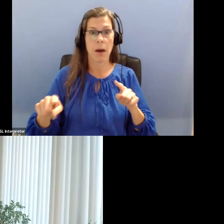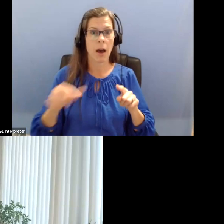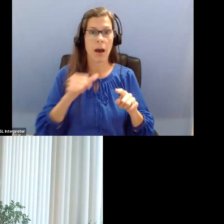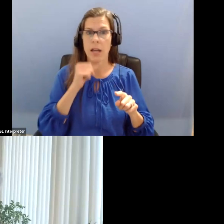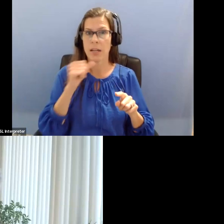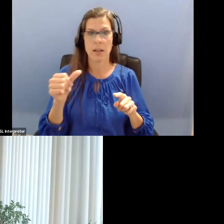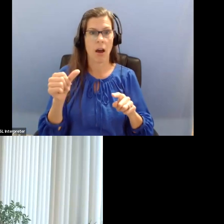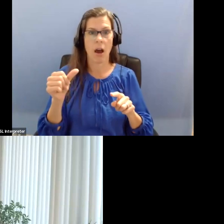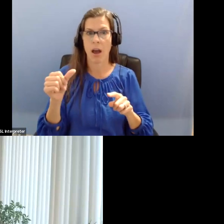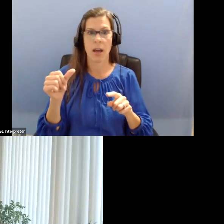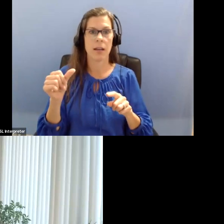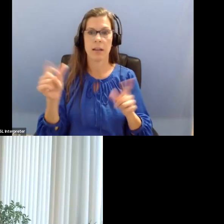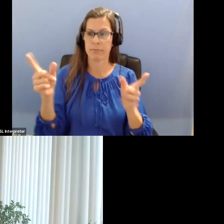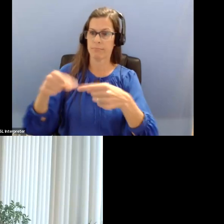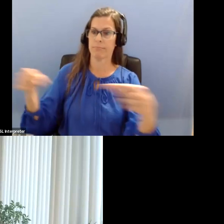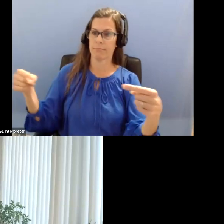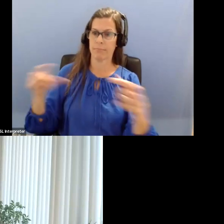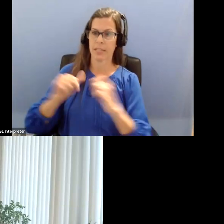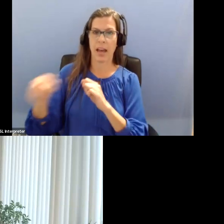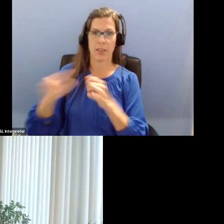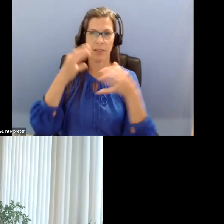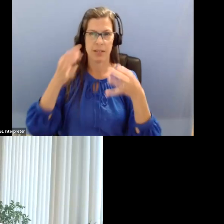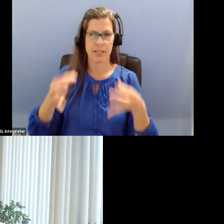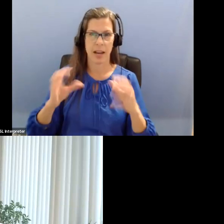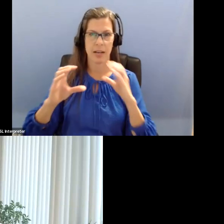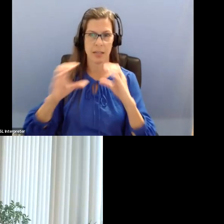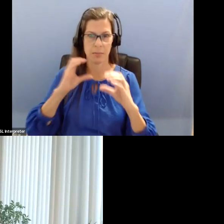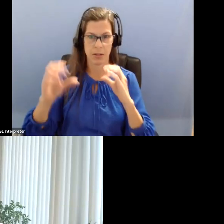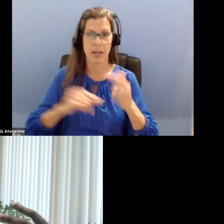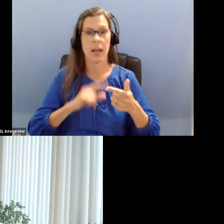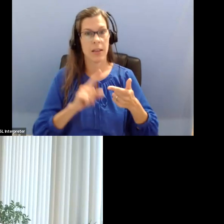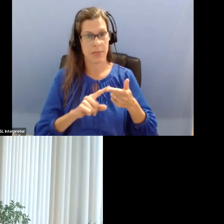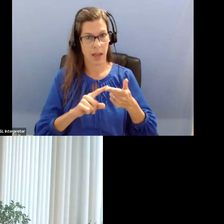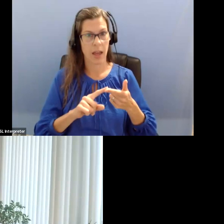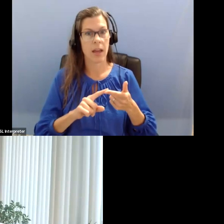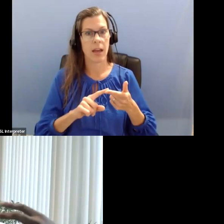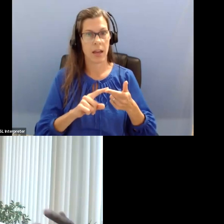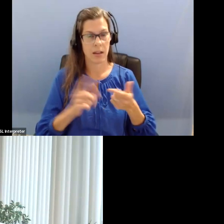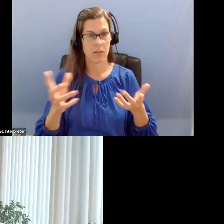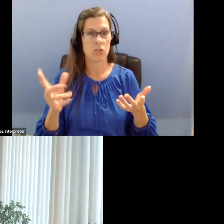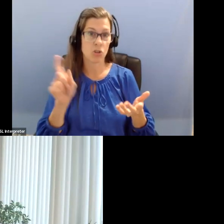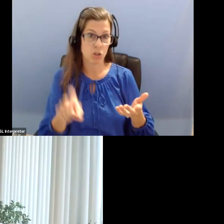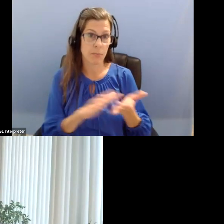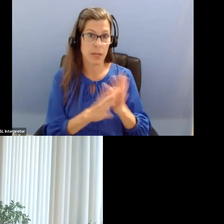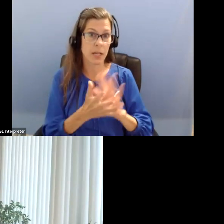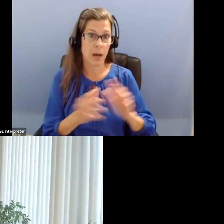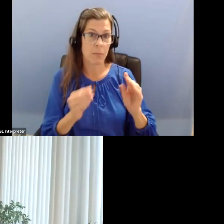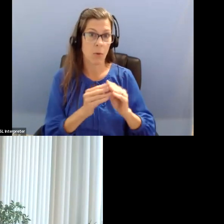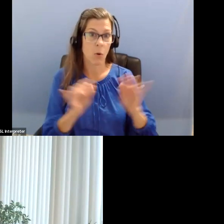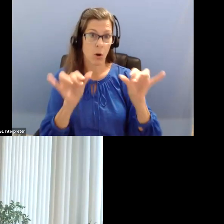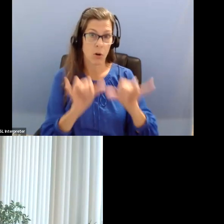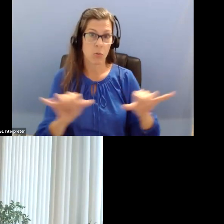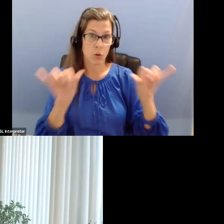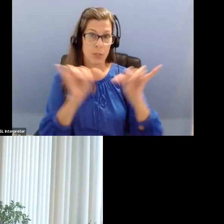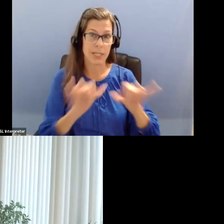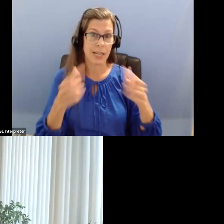the way they have chosen to communicating it, and then making a more sort of routine announcement at